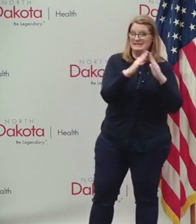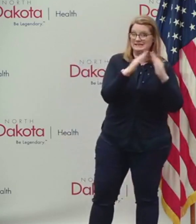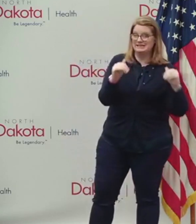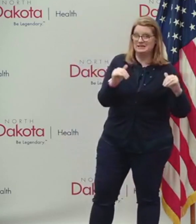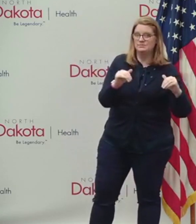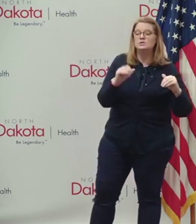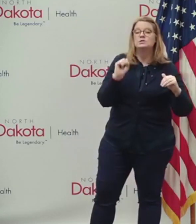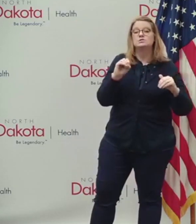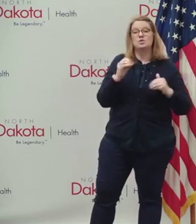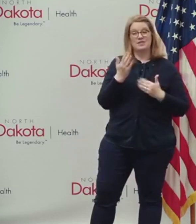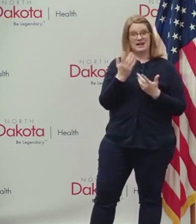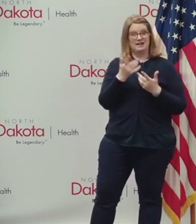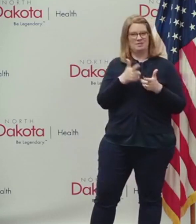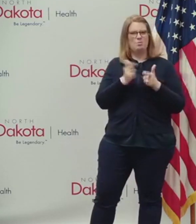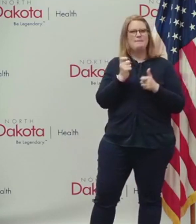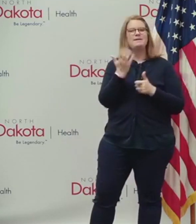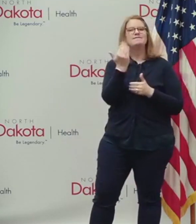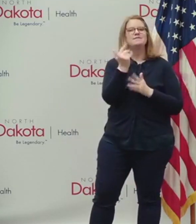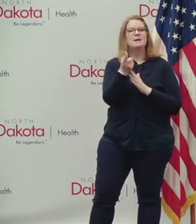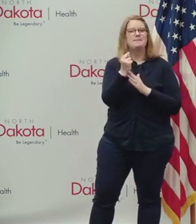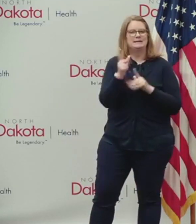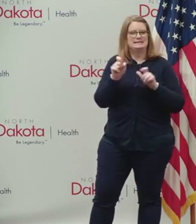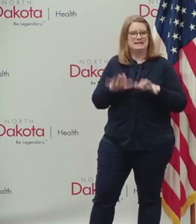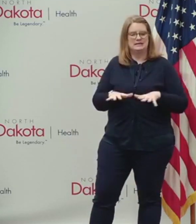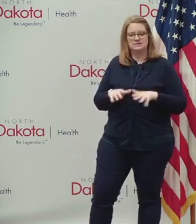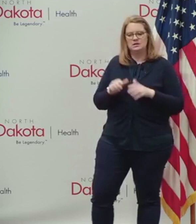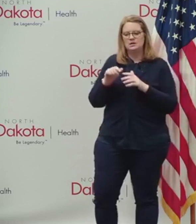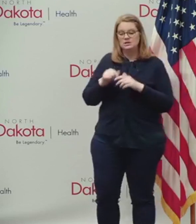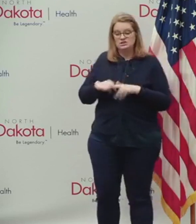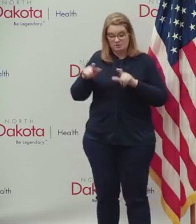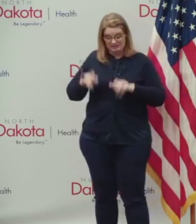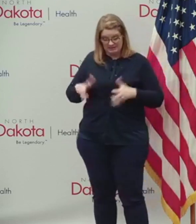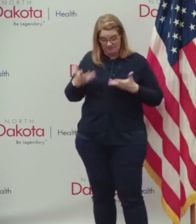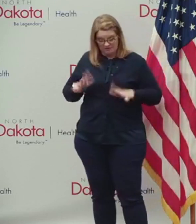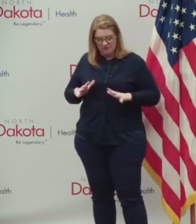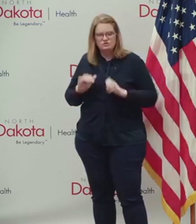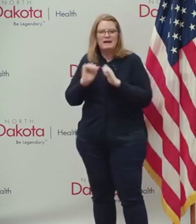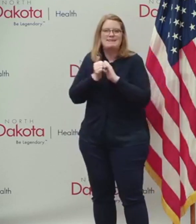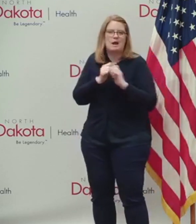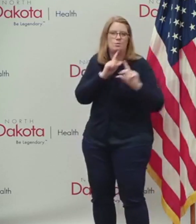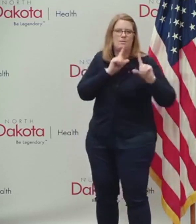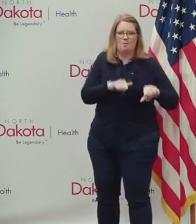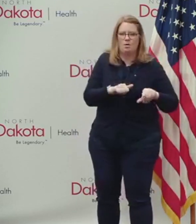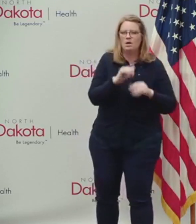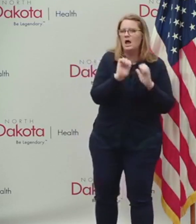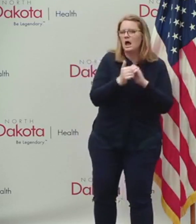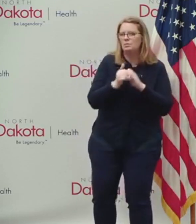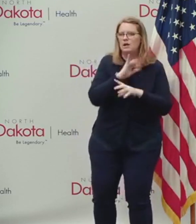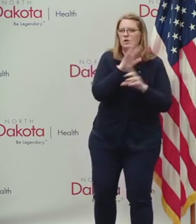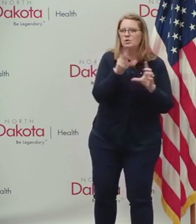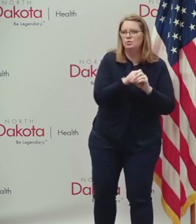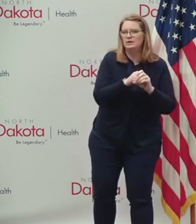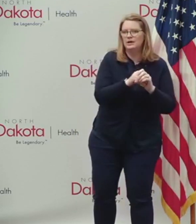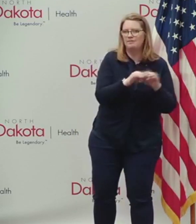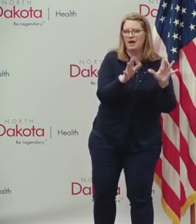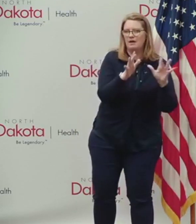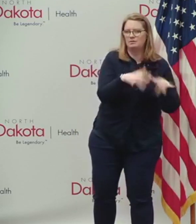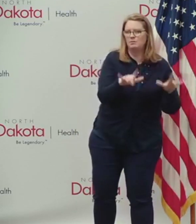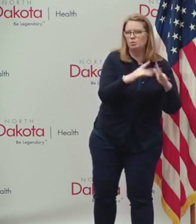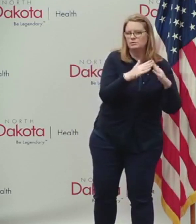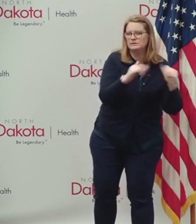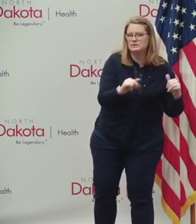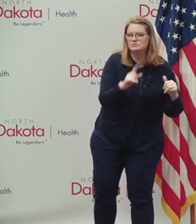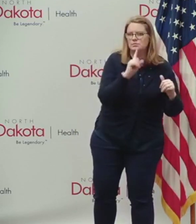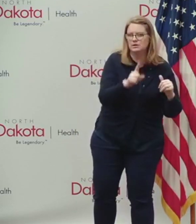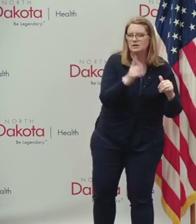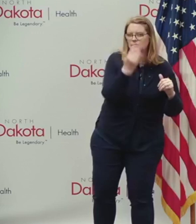rapid 15-minute tests into our systems, but we intend to start rolling those out in long-term care to help